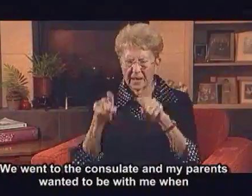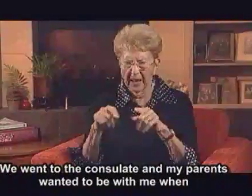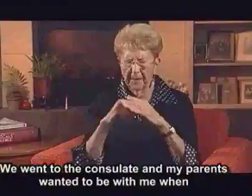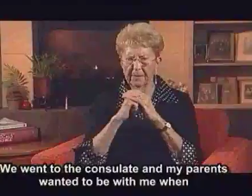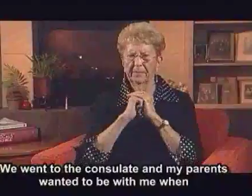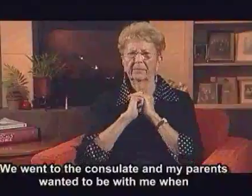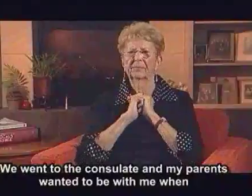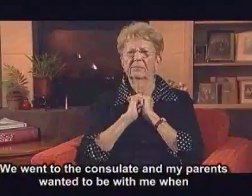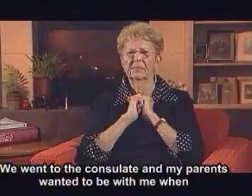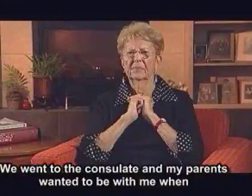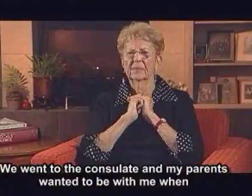We went to the consulate,